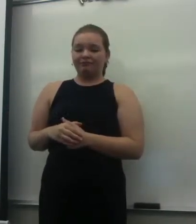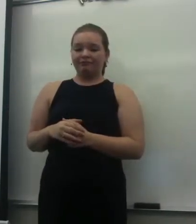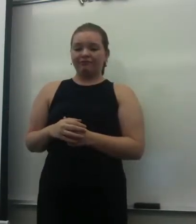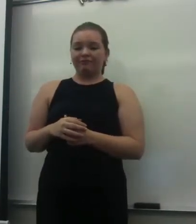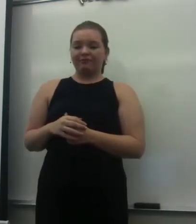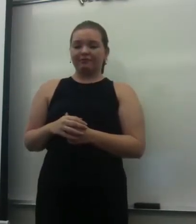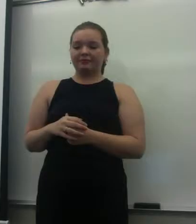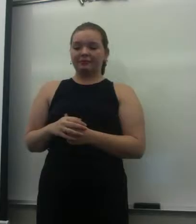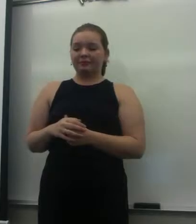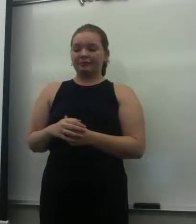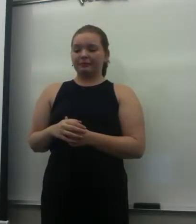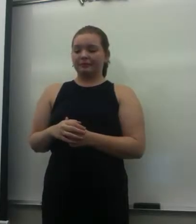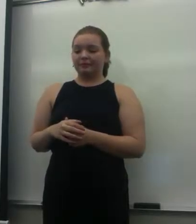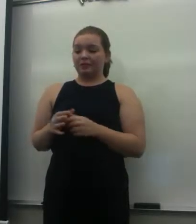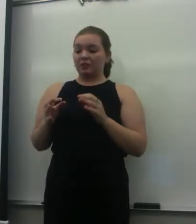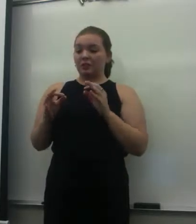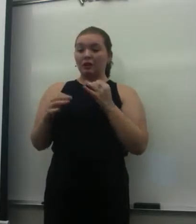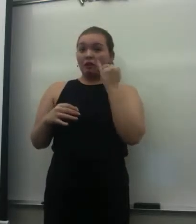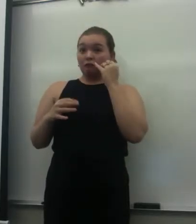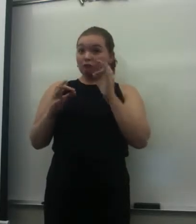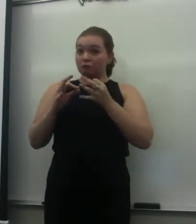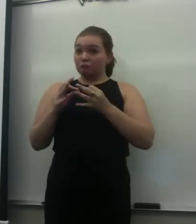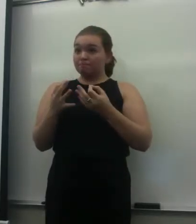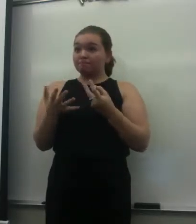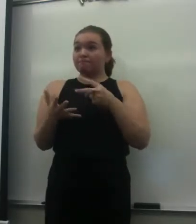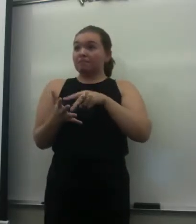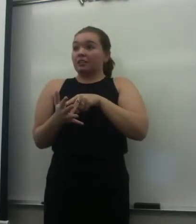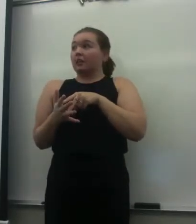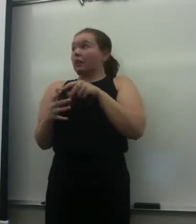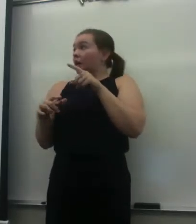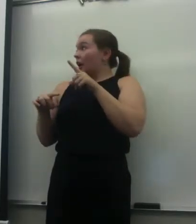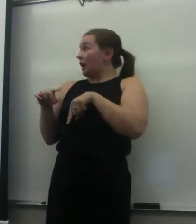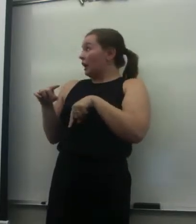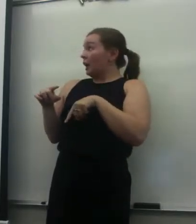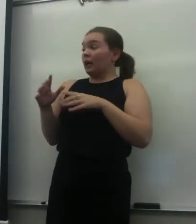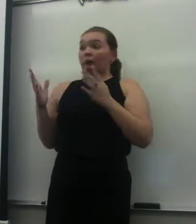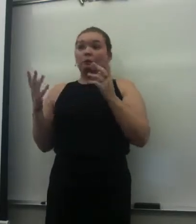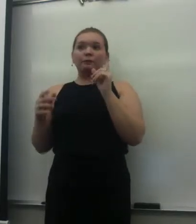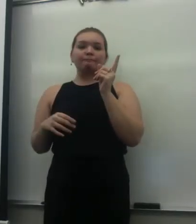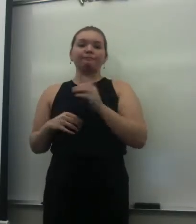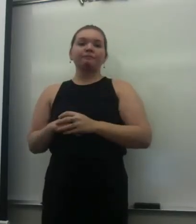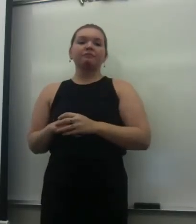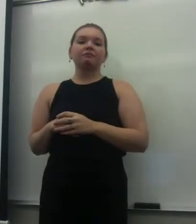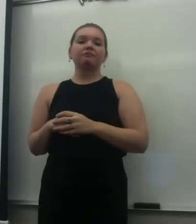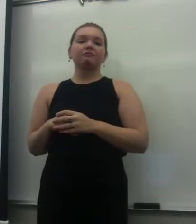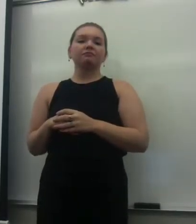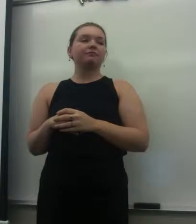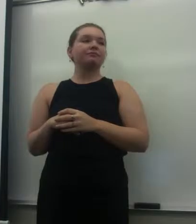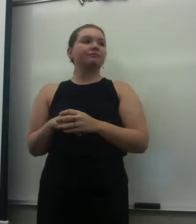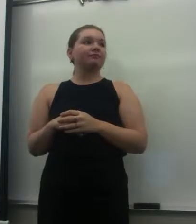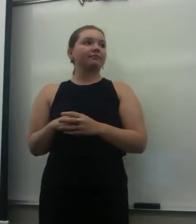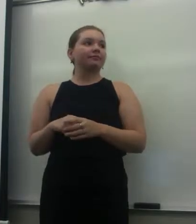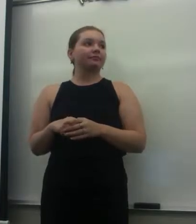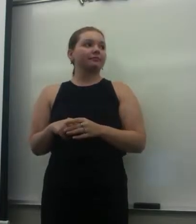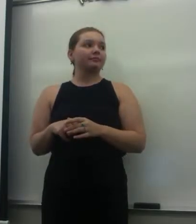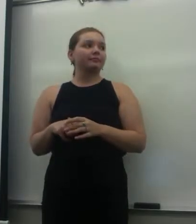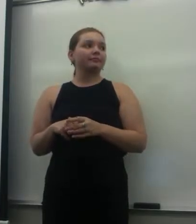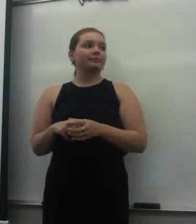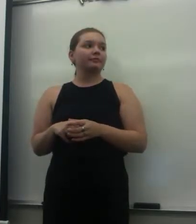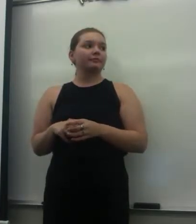Prohibited areas are another thing to be aware of. For example, the well, which in a courtroom, it is the place in